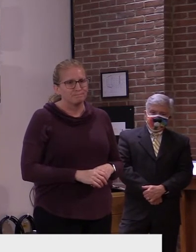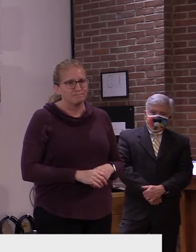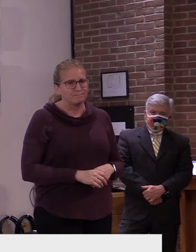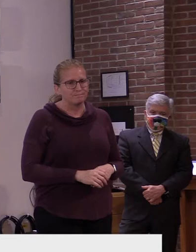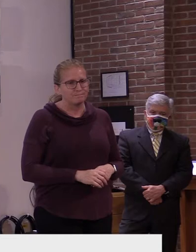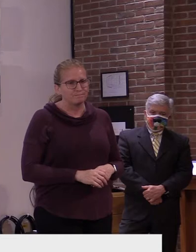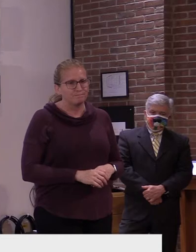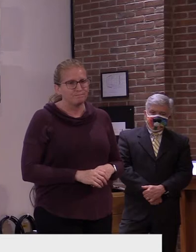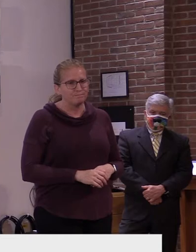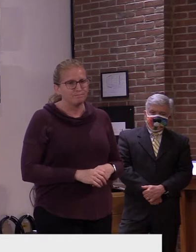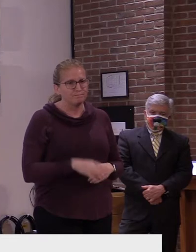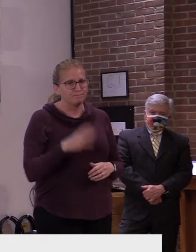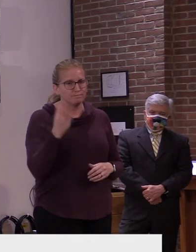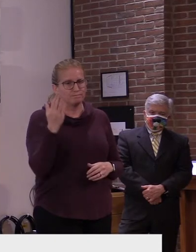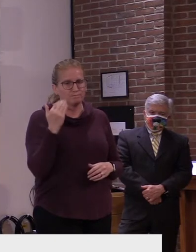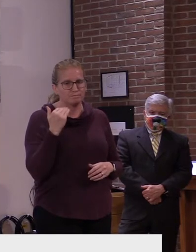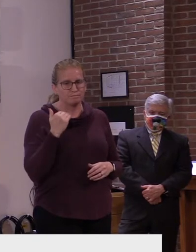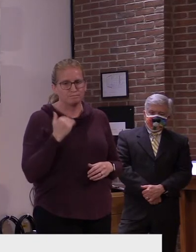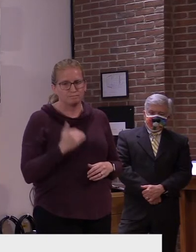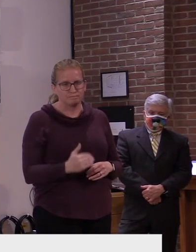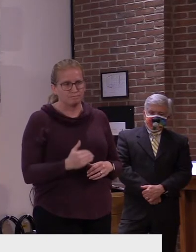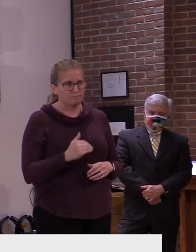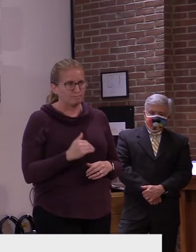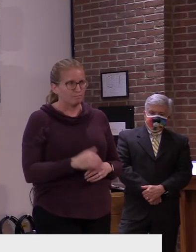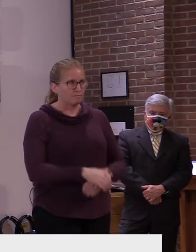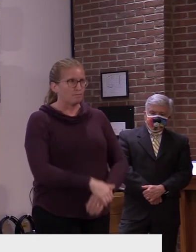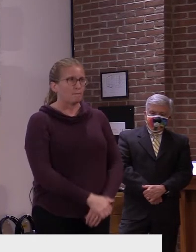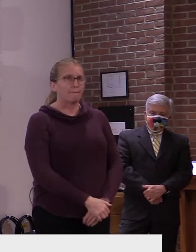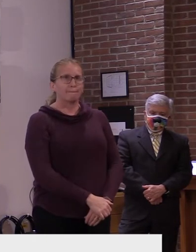All right, we'll go to Joe at the Barton Chronicle.